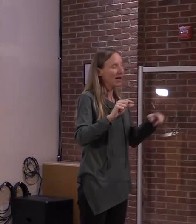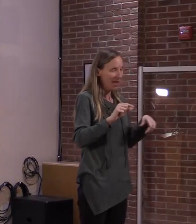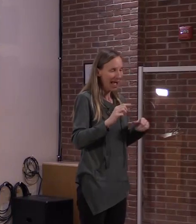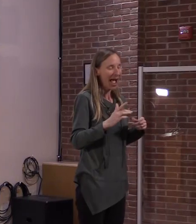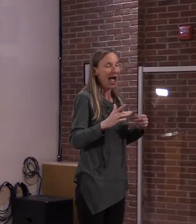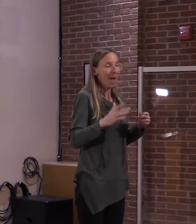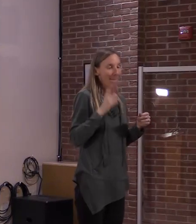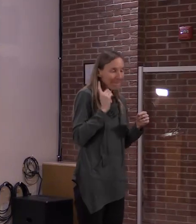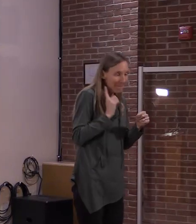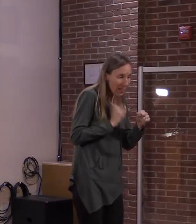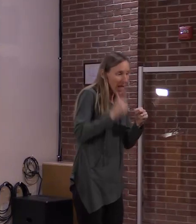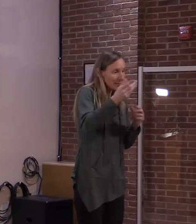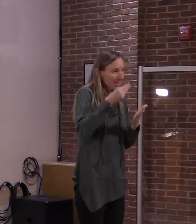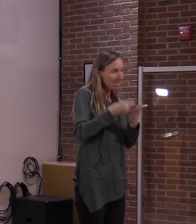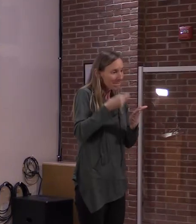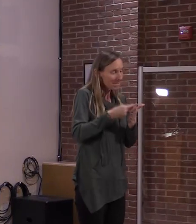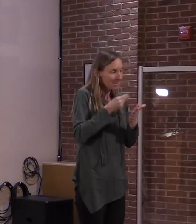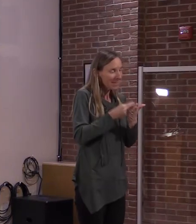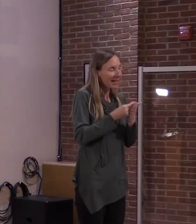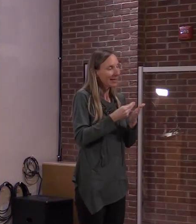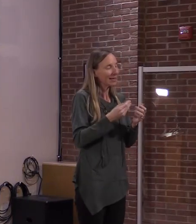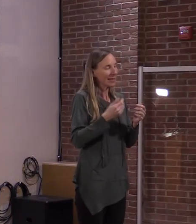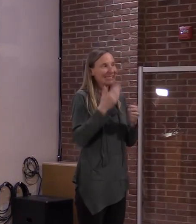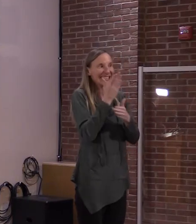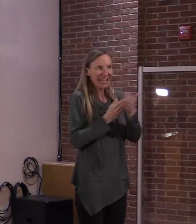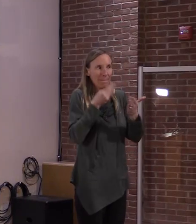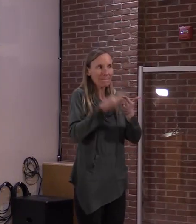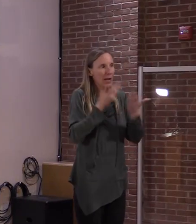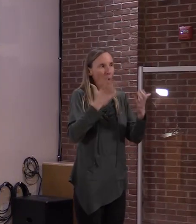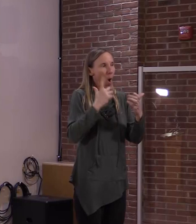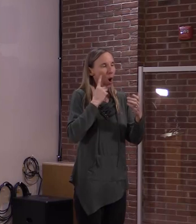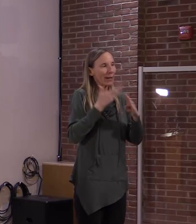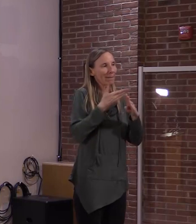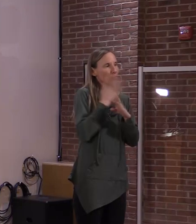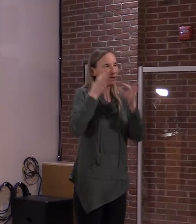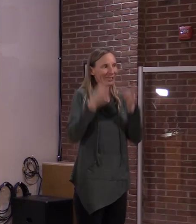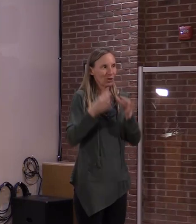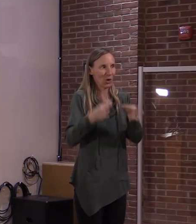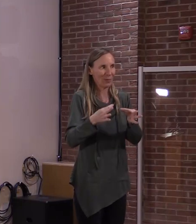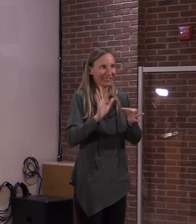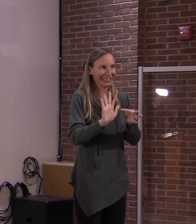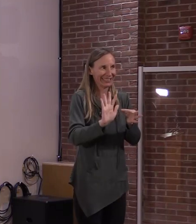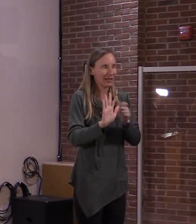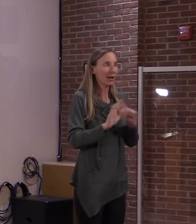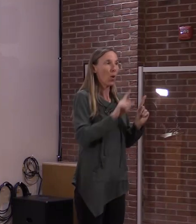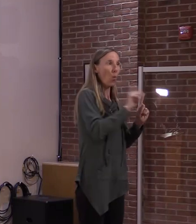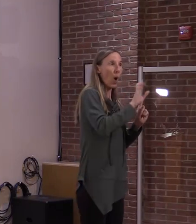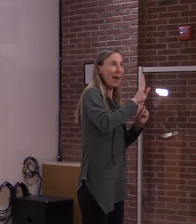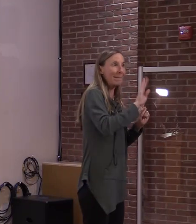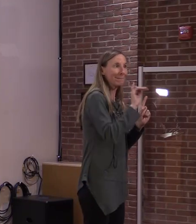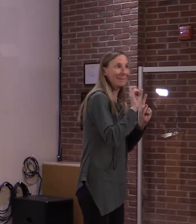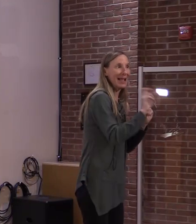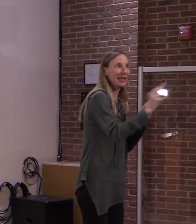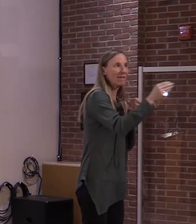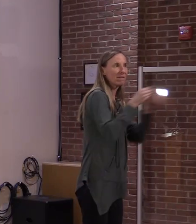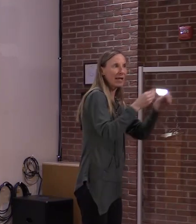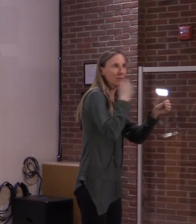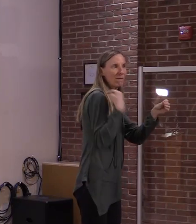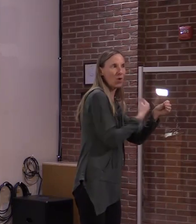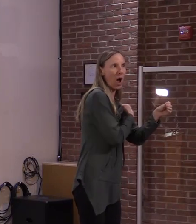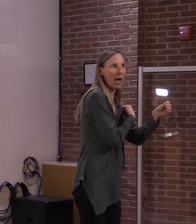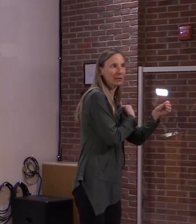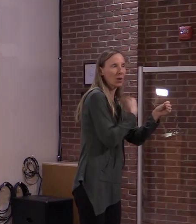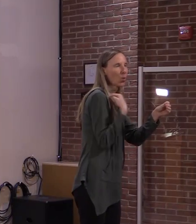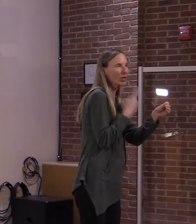different sectors that is prescribed. The billion is more flexible for us, and we